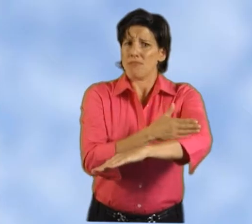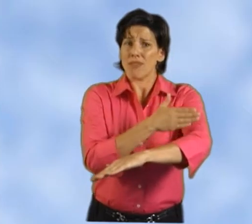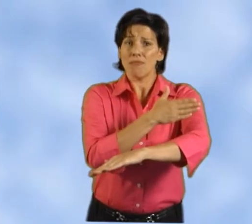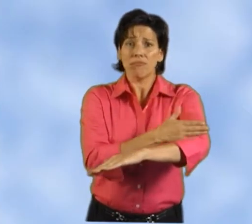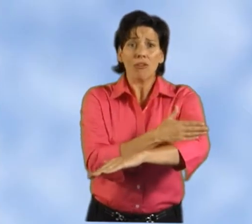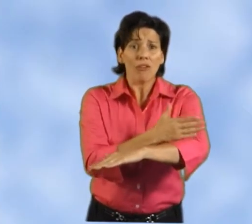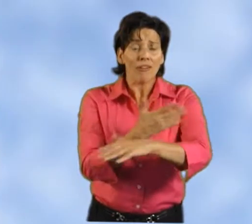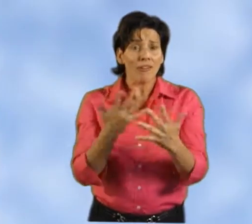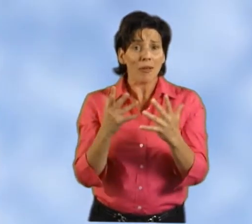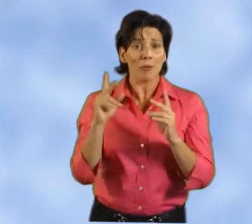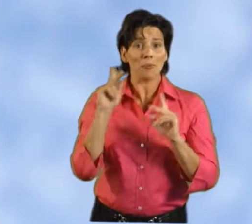Because